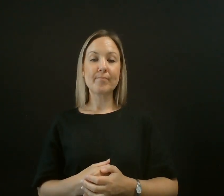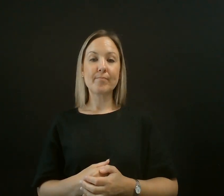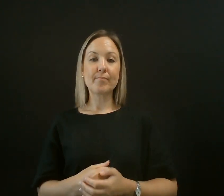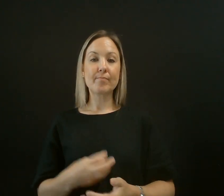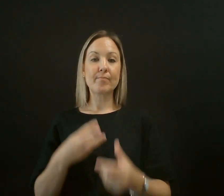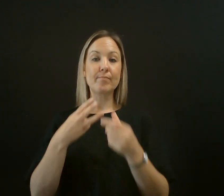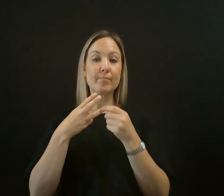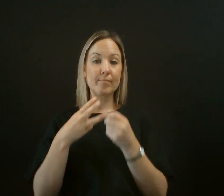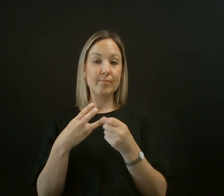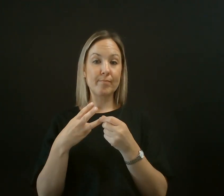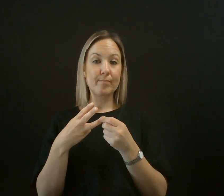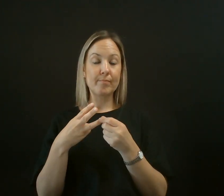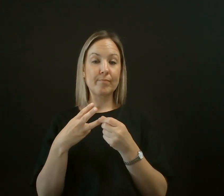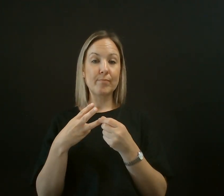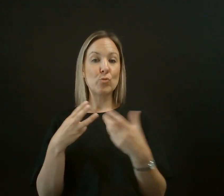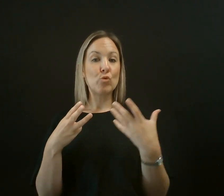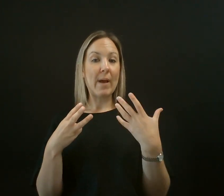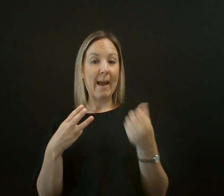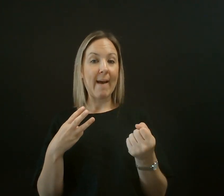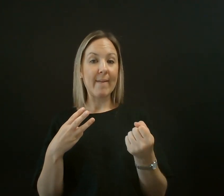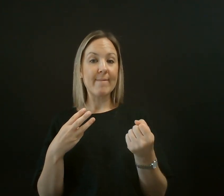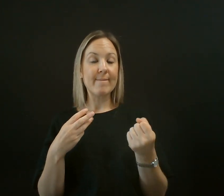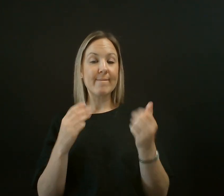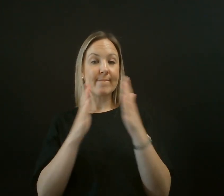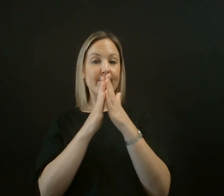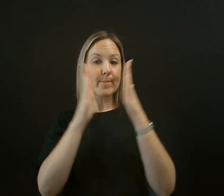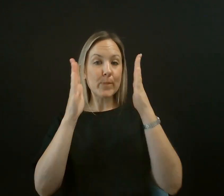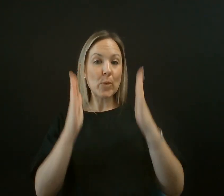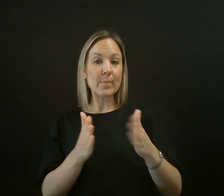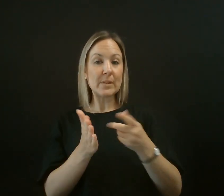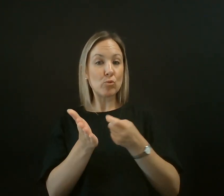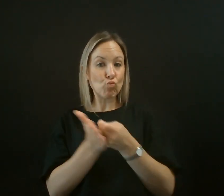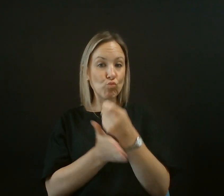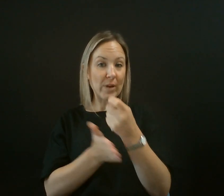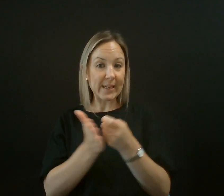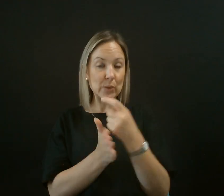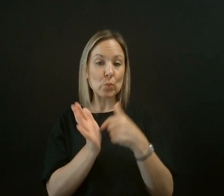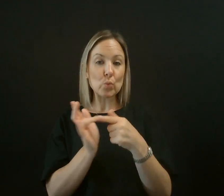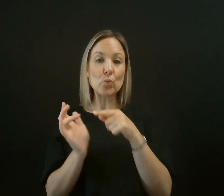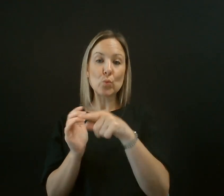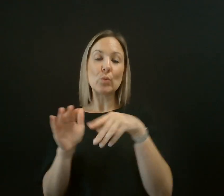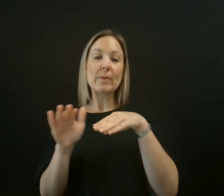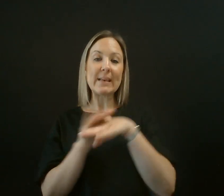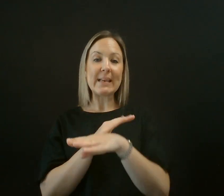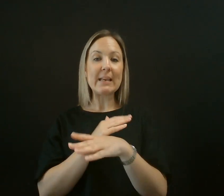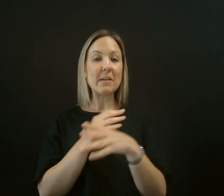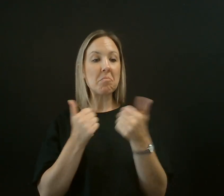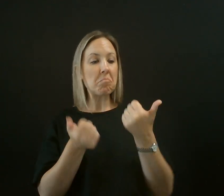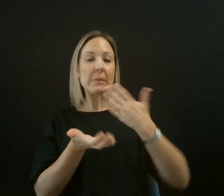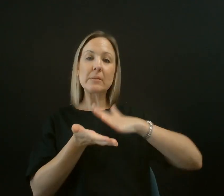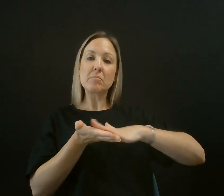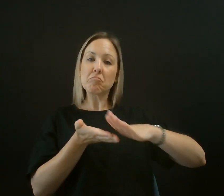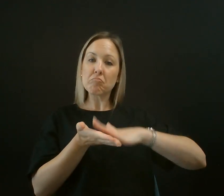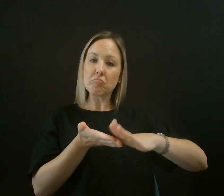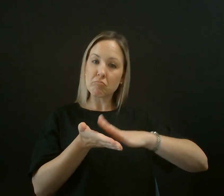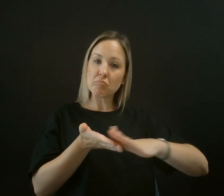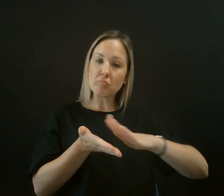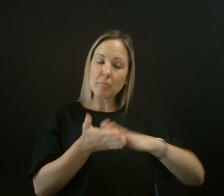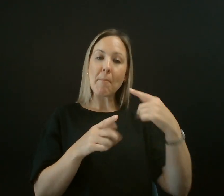To have premises rented to you in a reasonable state of cleanliness and fit to live